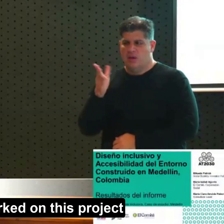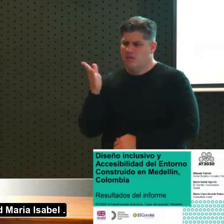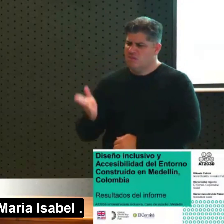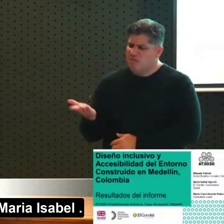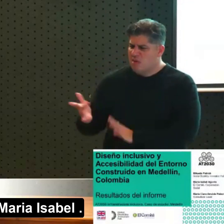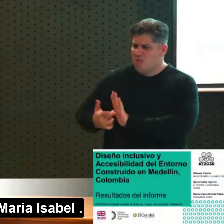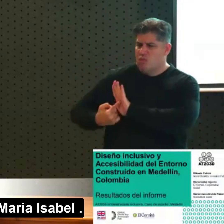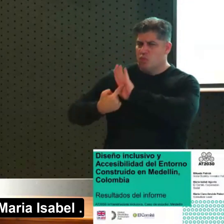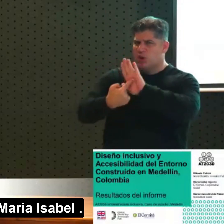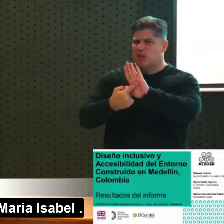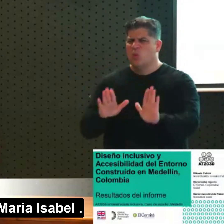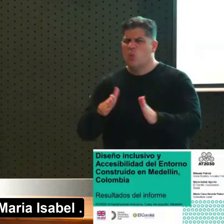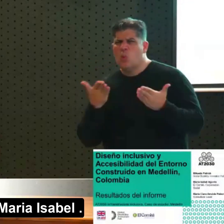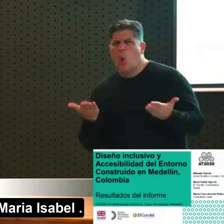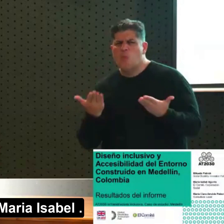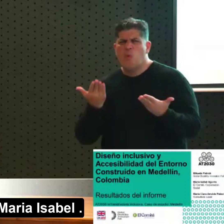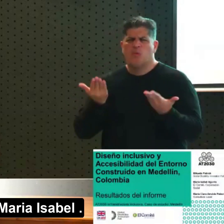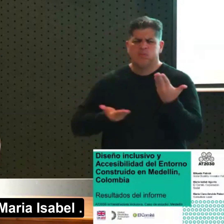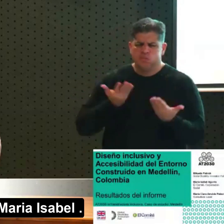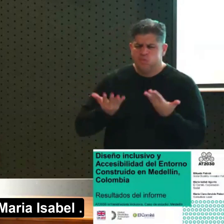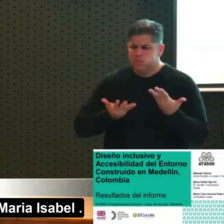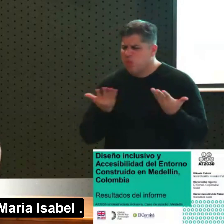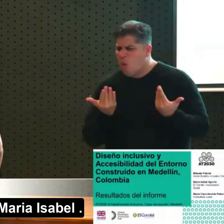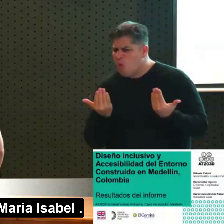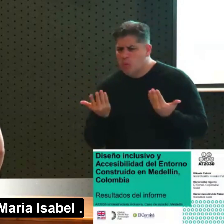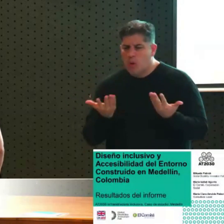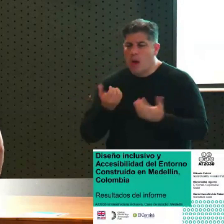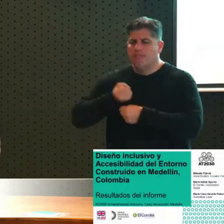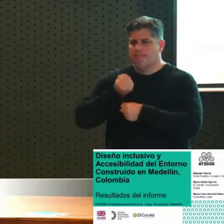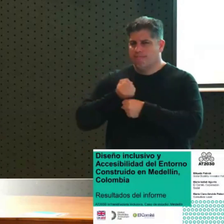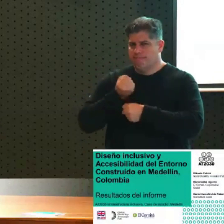this project. And so, Maria Isabel,